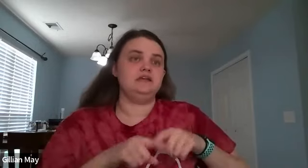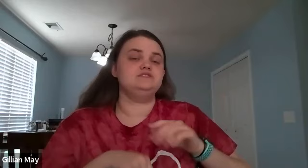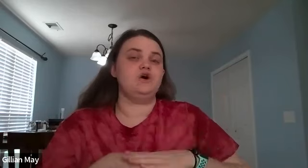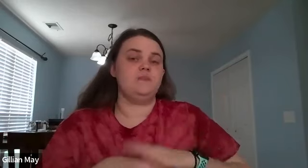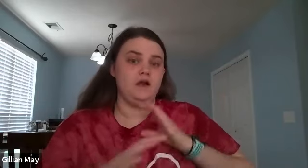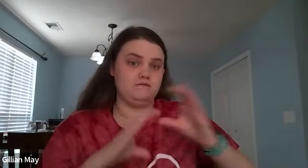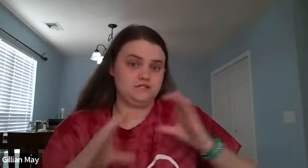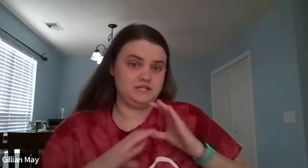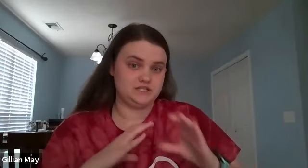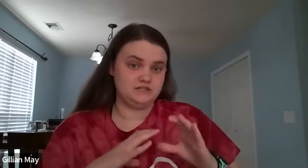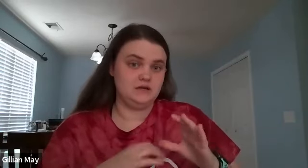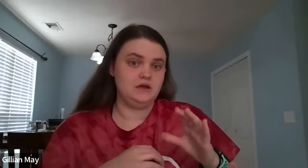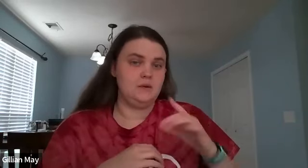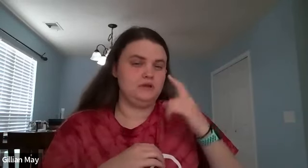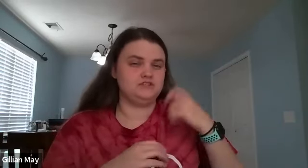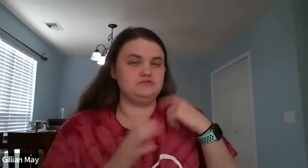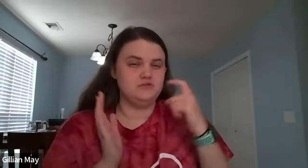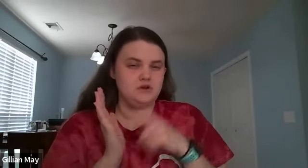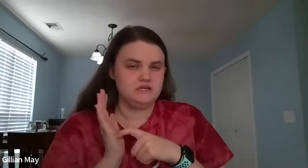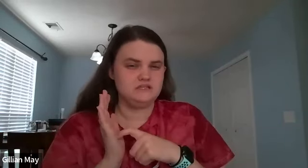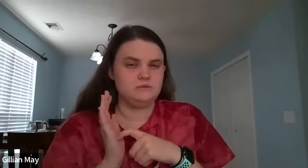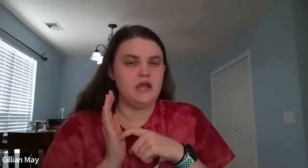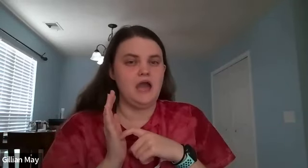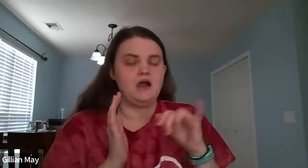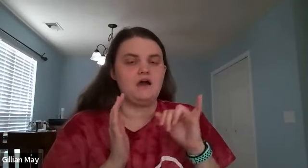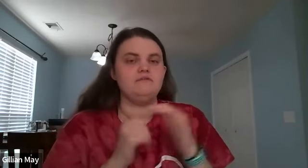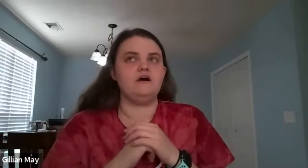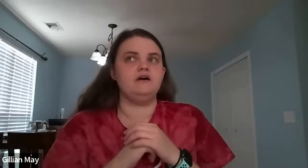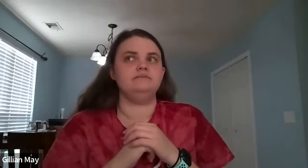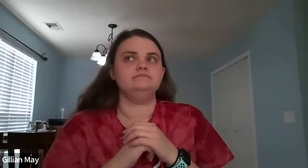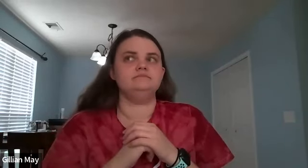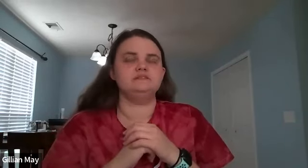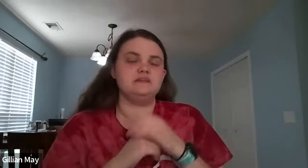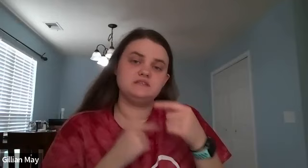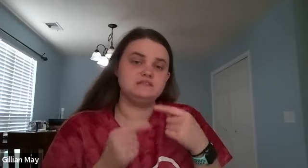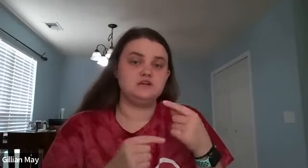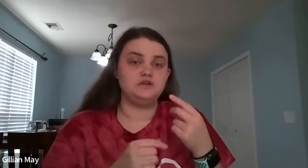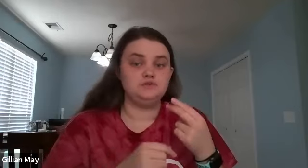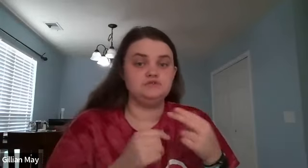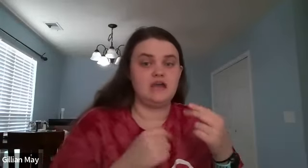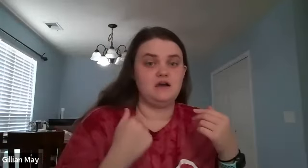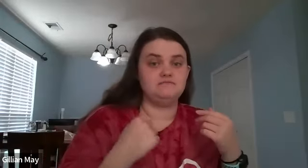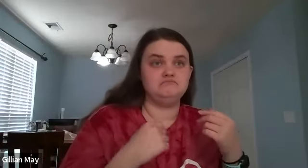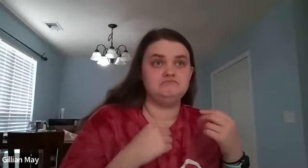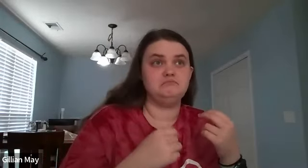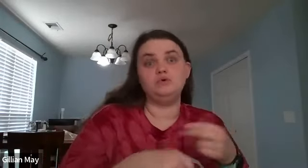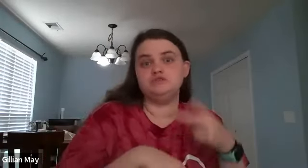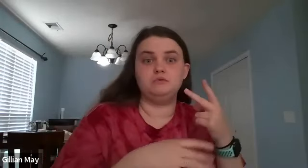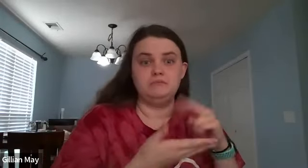depends on the conversation. Because you'll notice we have some signs that are used that have multiple